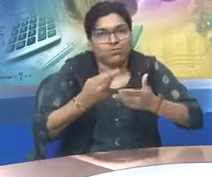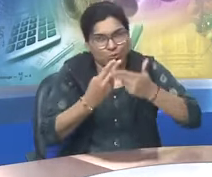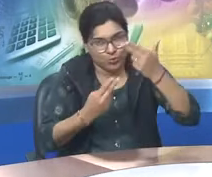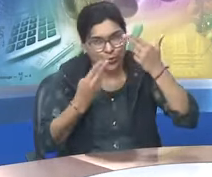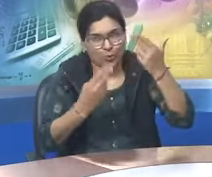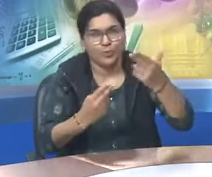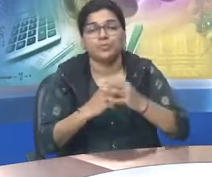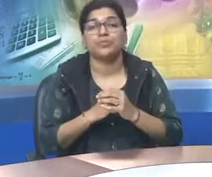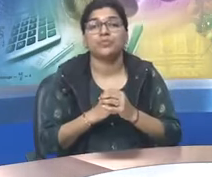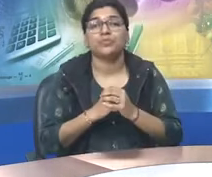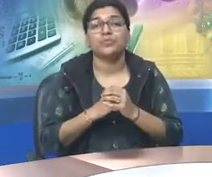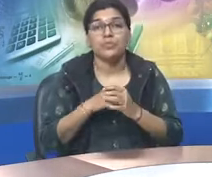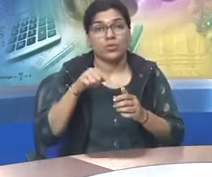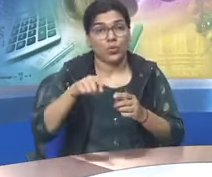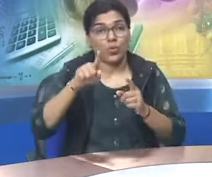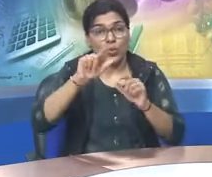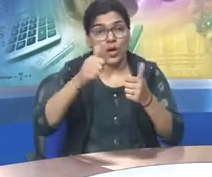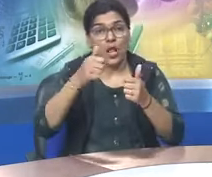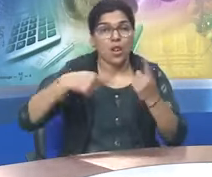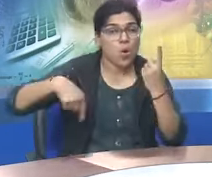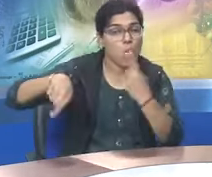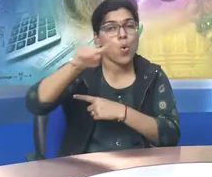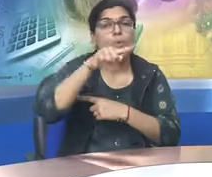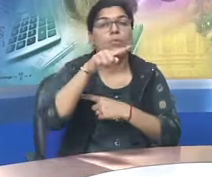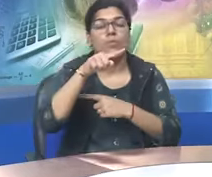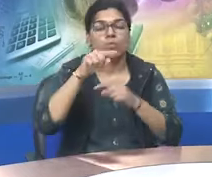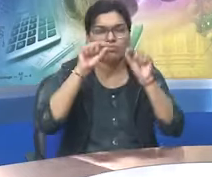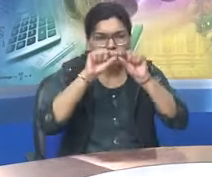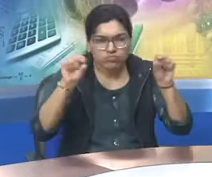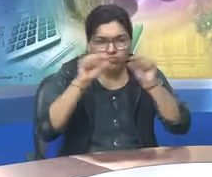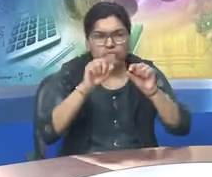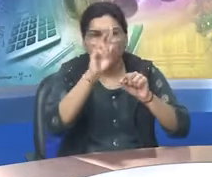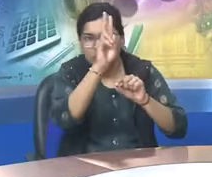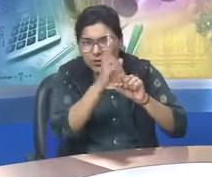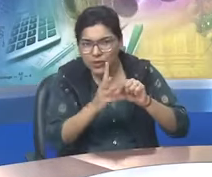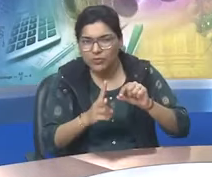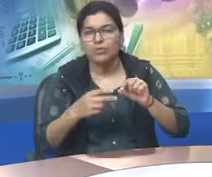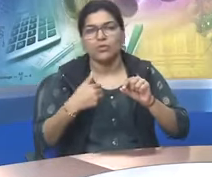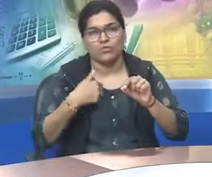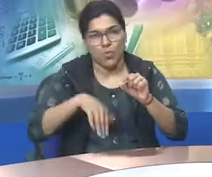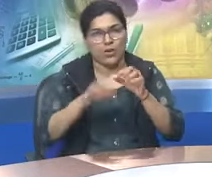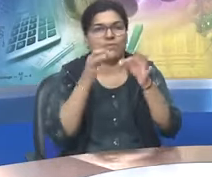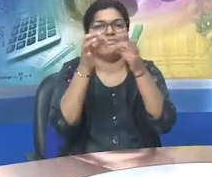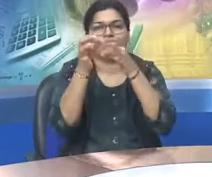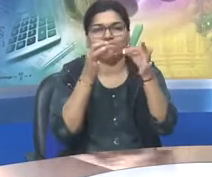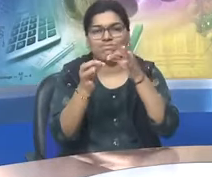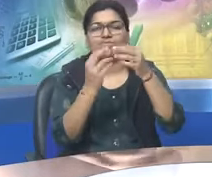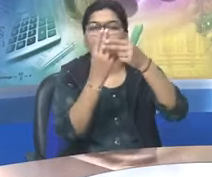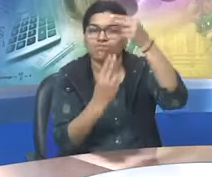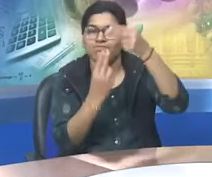used to be with her grandmother. And I would also